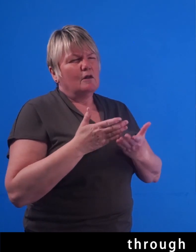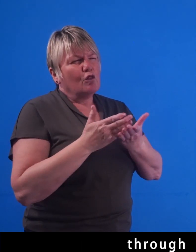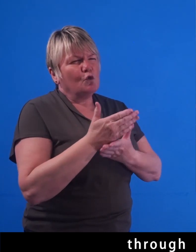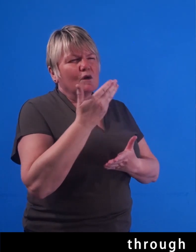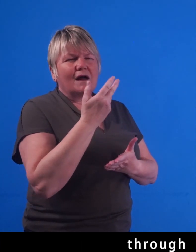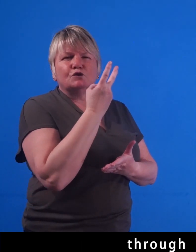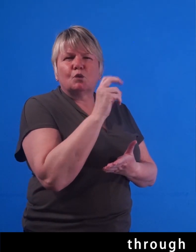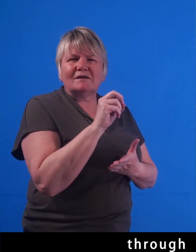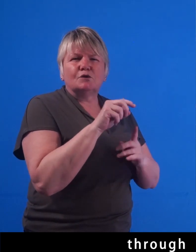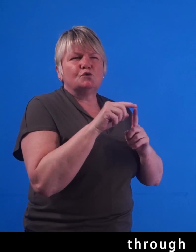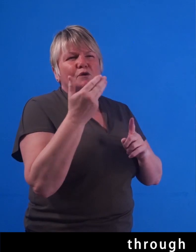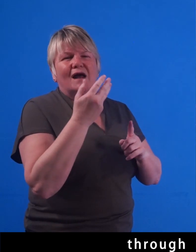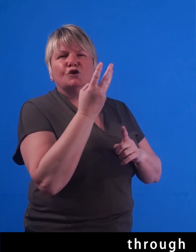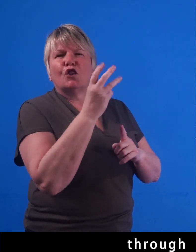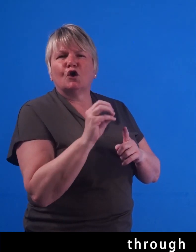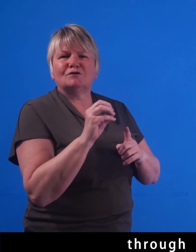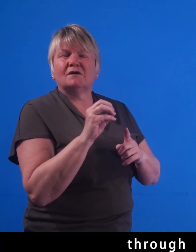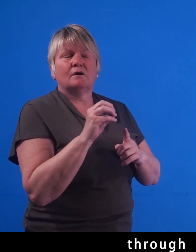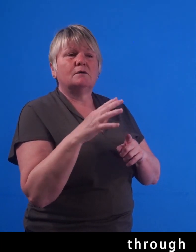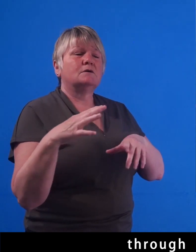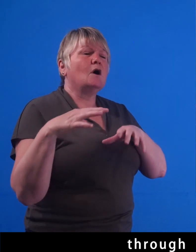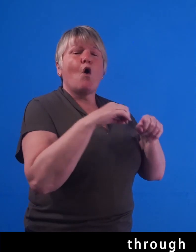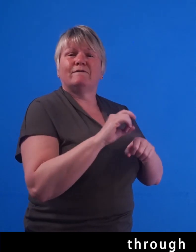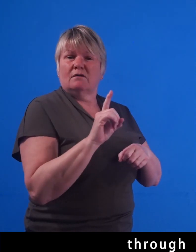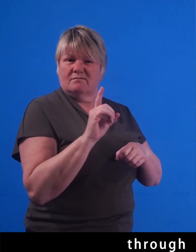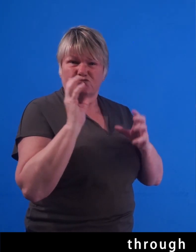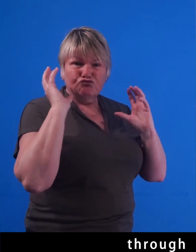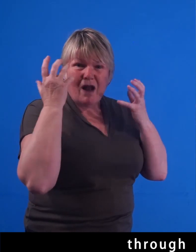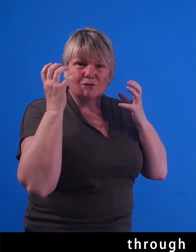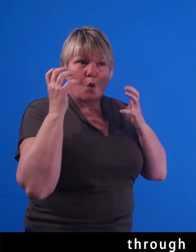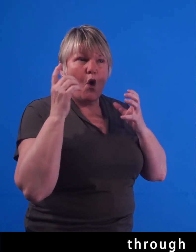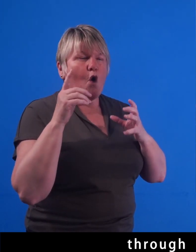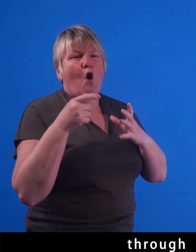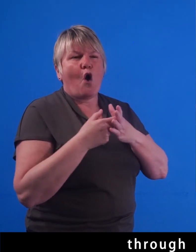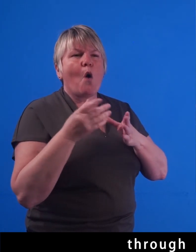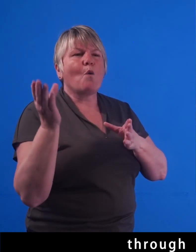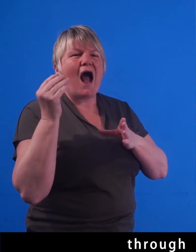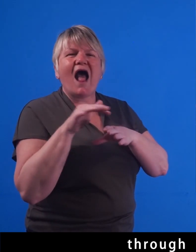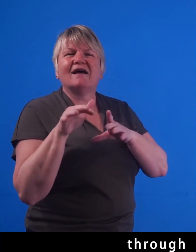through the 1920s and 30s, dominated by the wireless or radio,